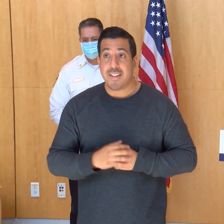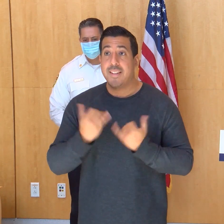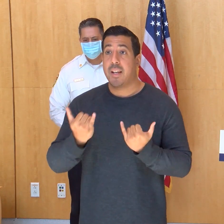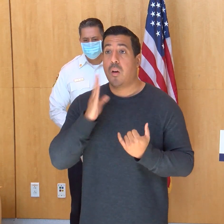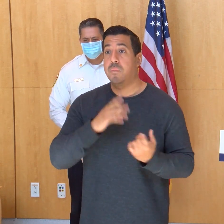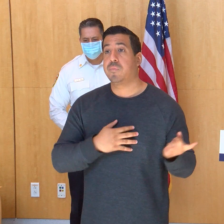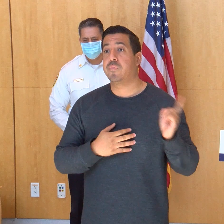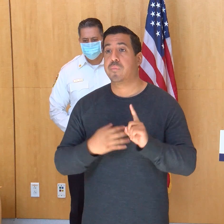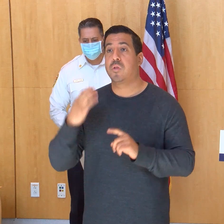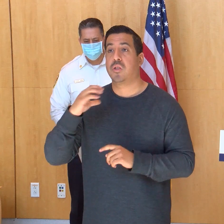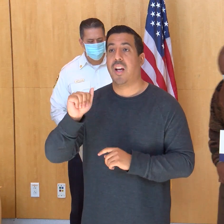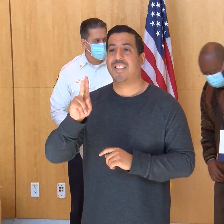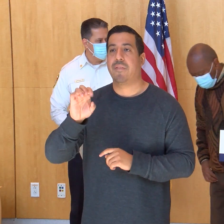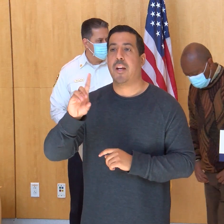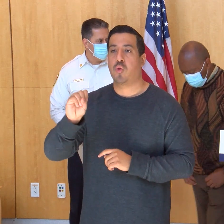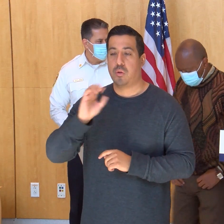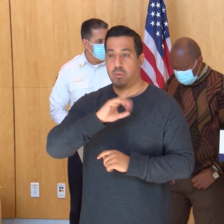call on Chief Acevedo.